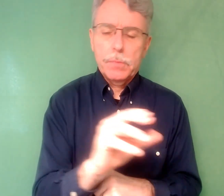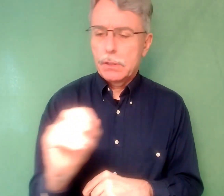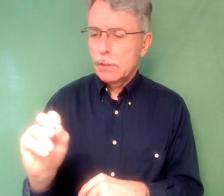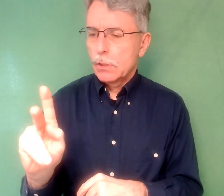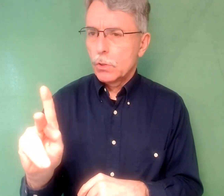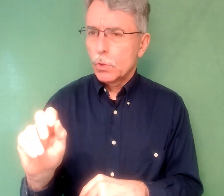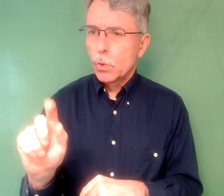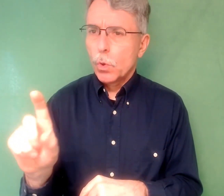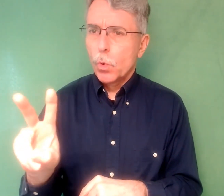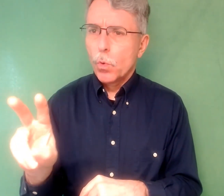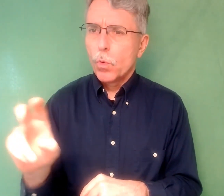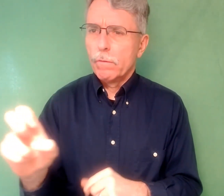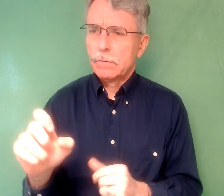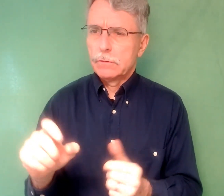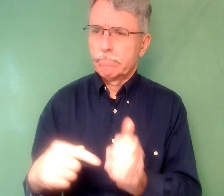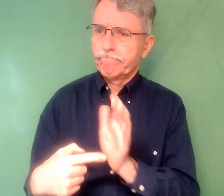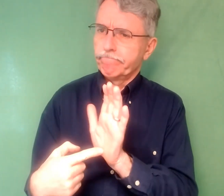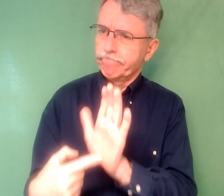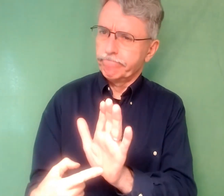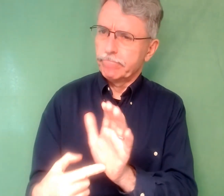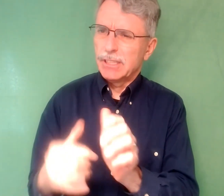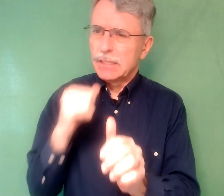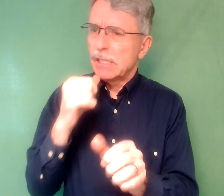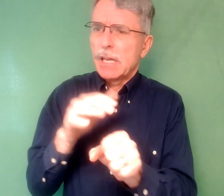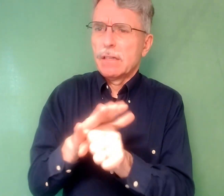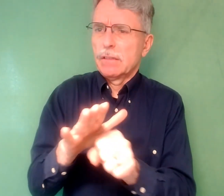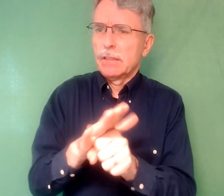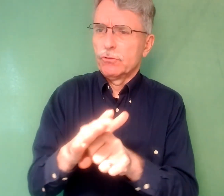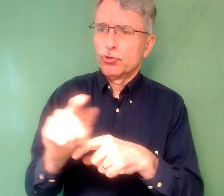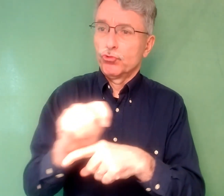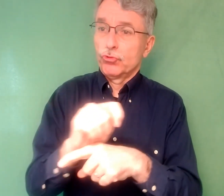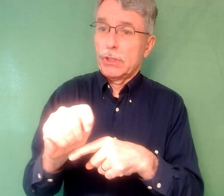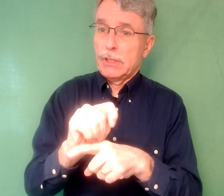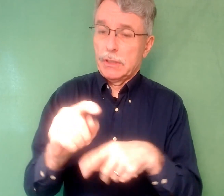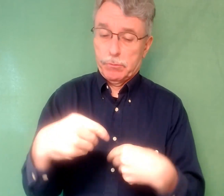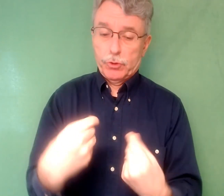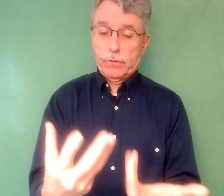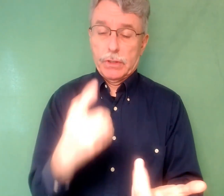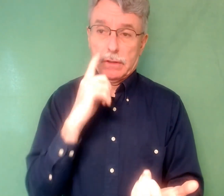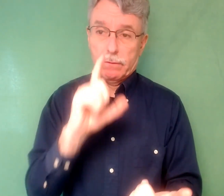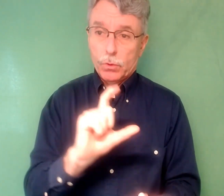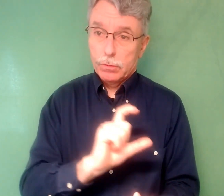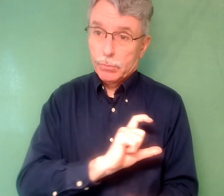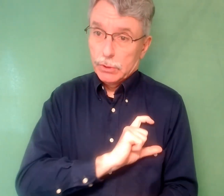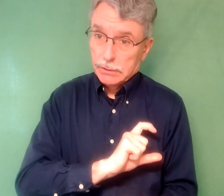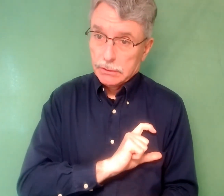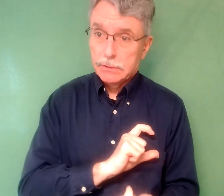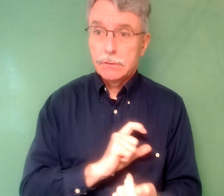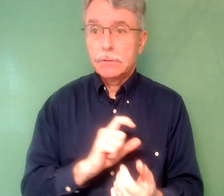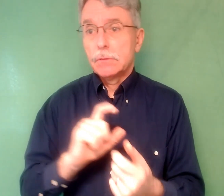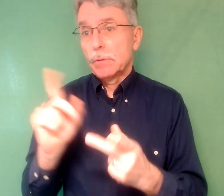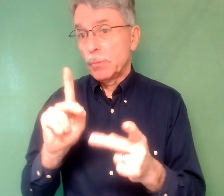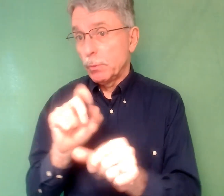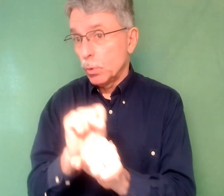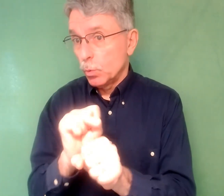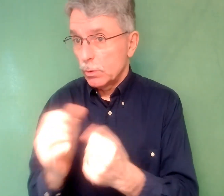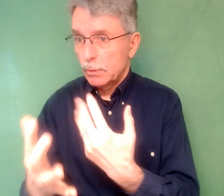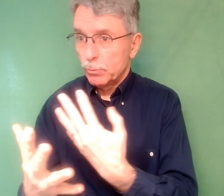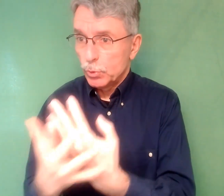that without accessible treatment and screening tools, it is not possible to accurately identify deaf persons who